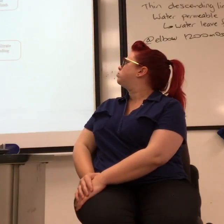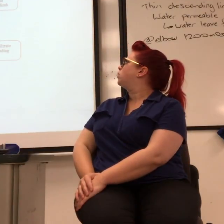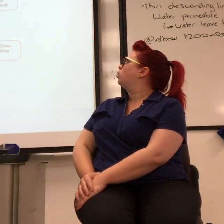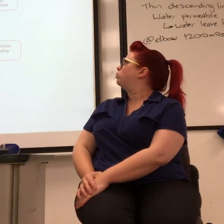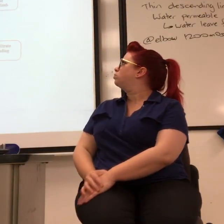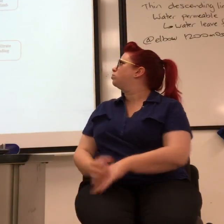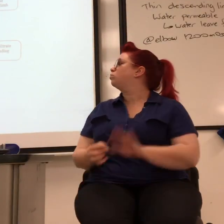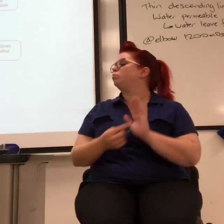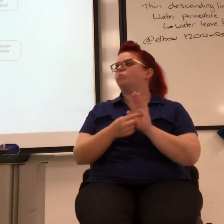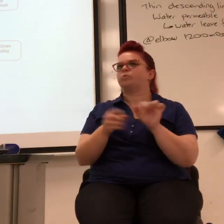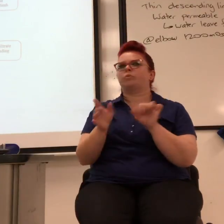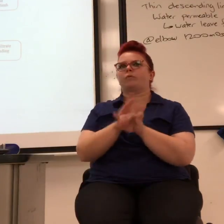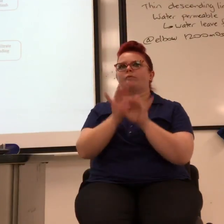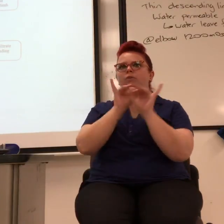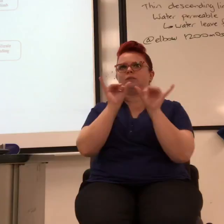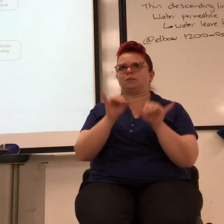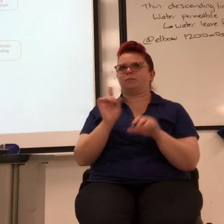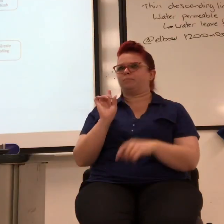here.